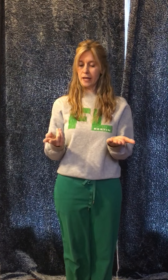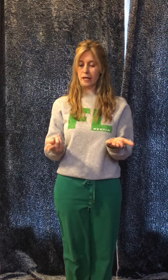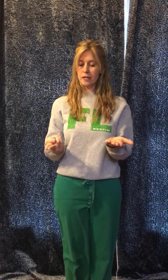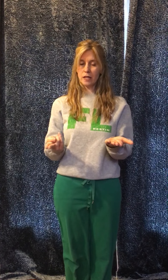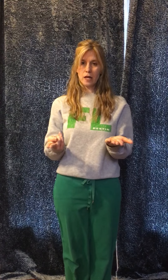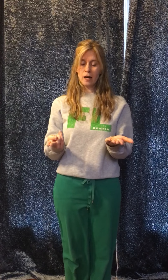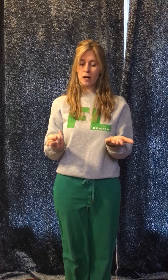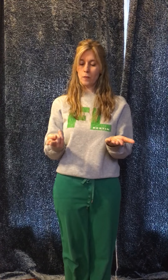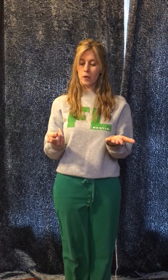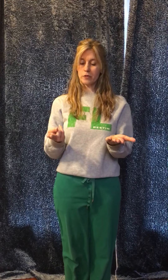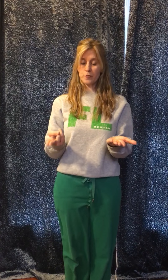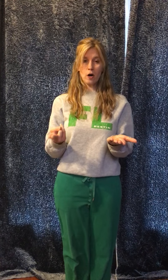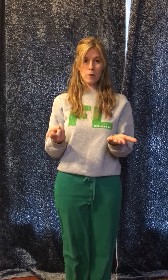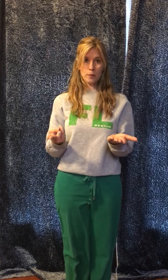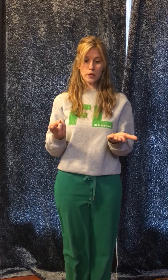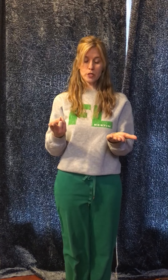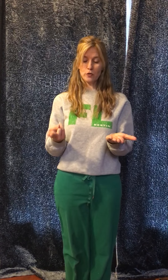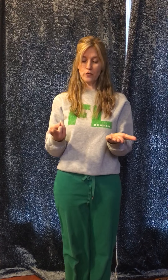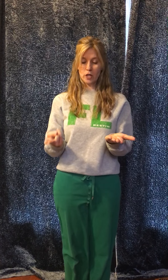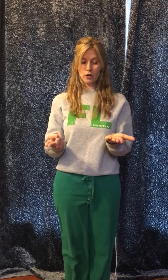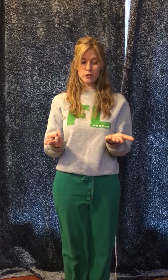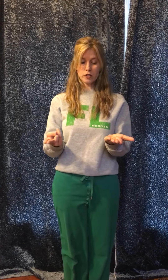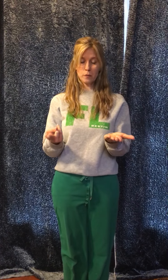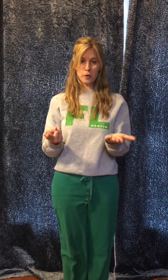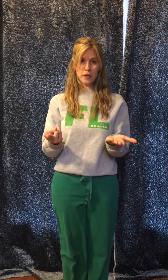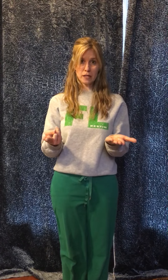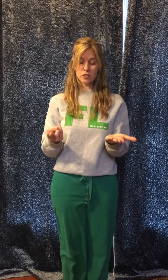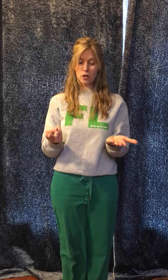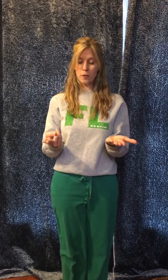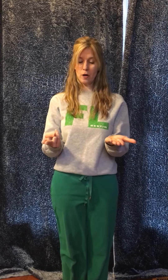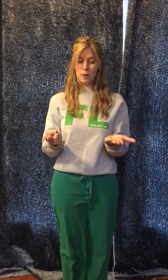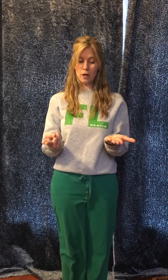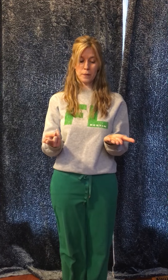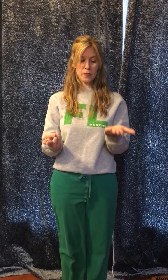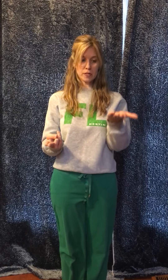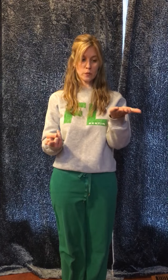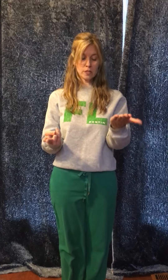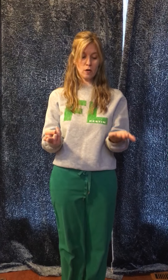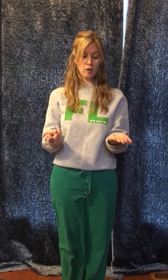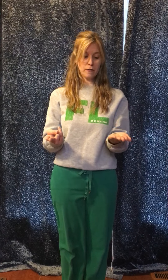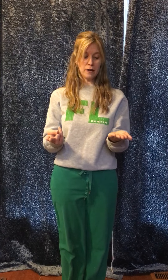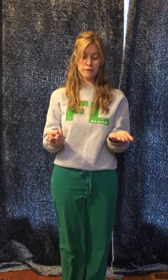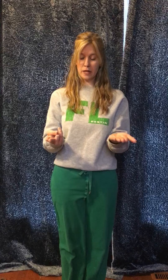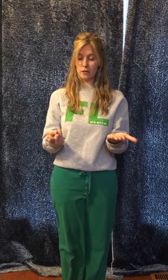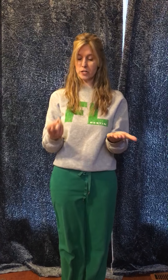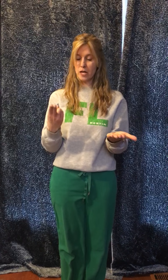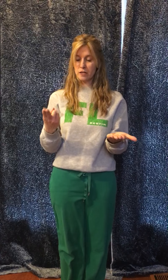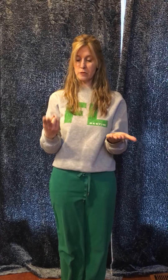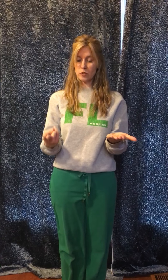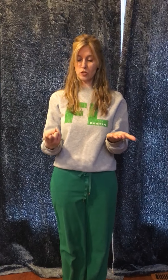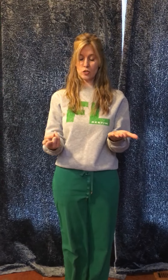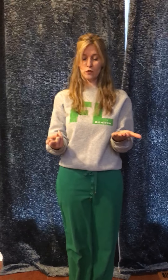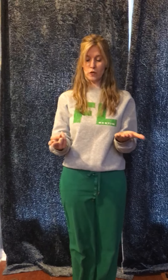hand goes palm up with 2 fingers, so both hands start palm up, but this one's all 5 fingers. This one's just 2